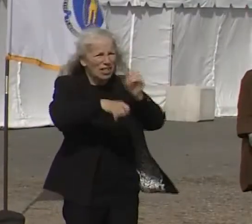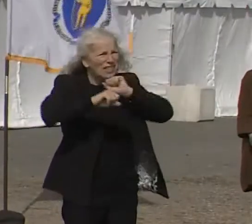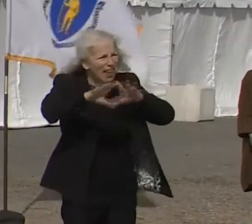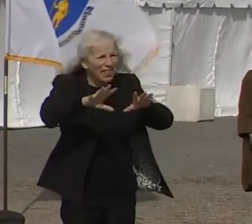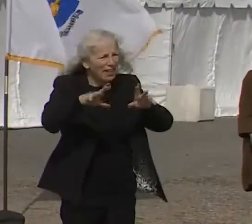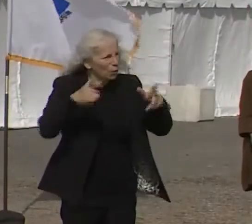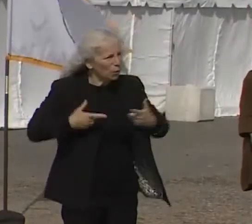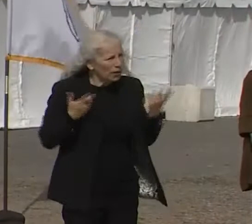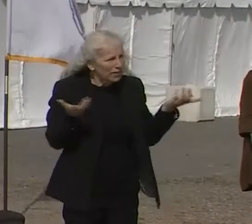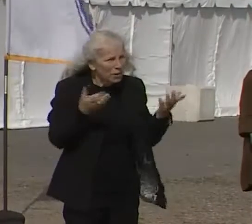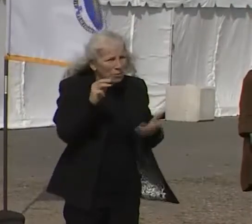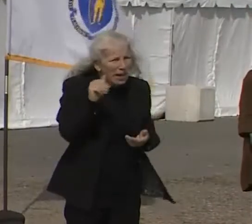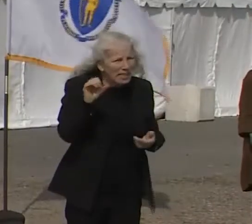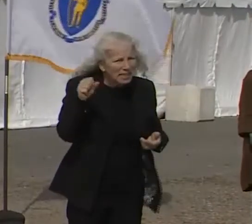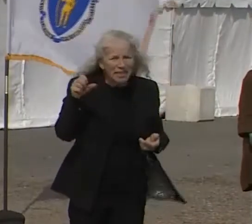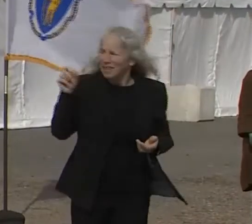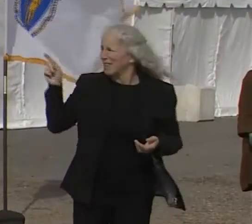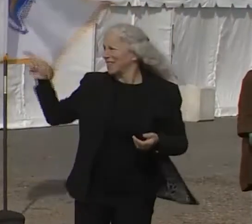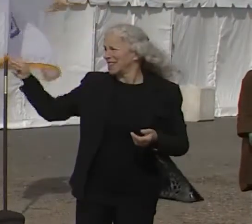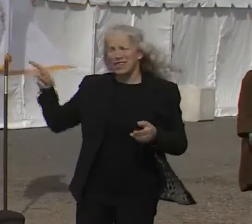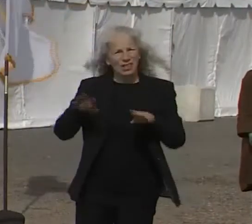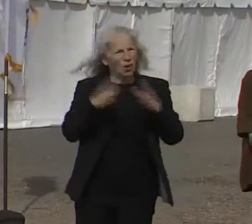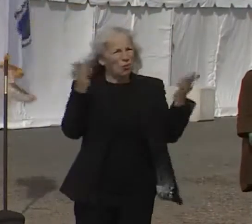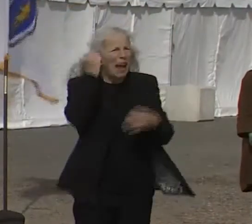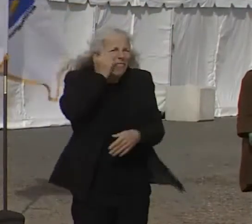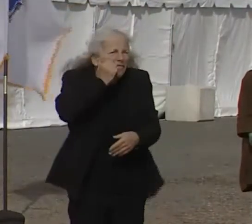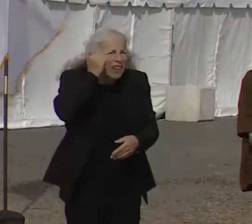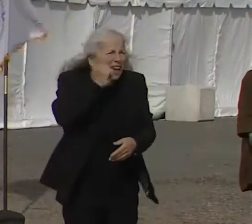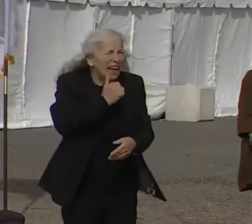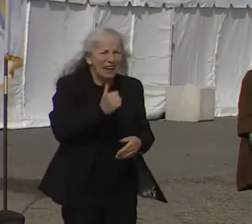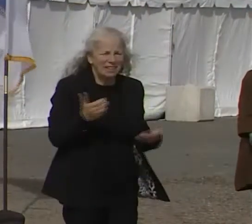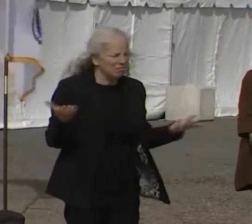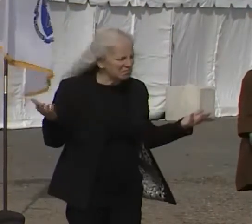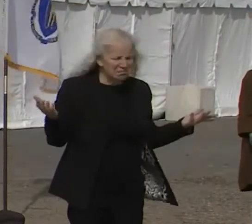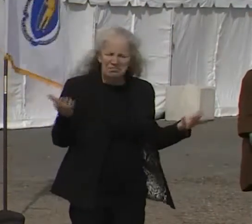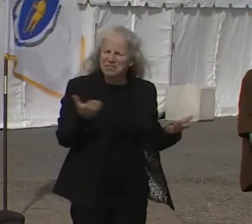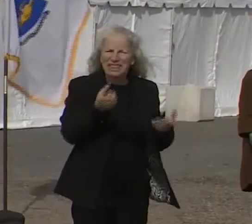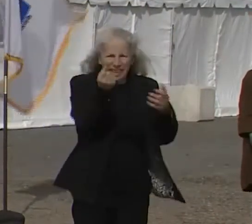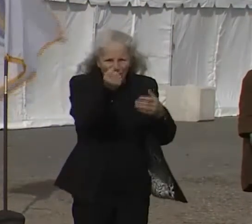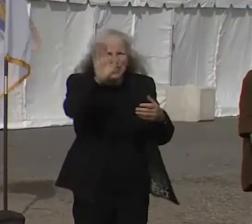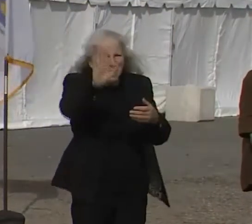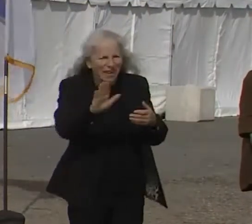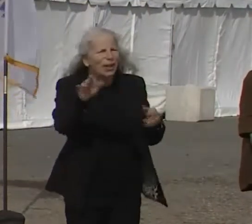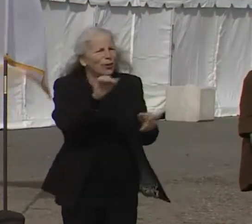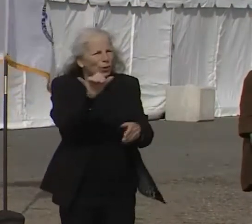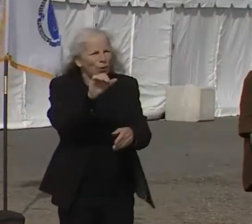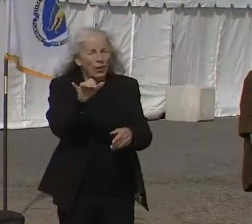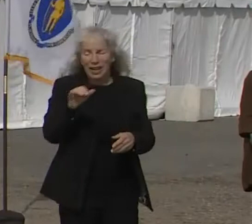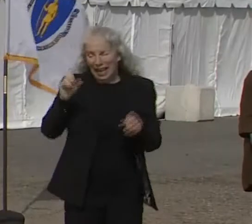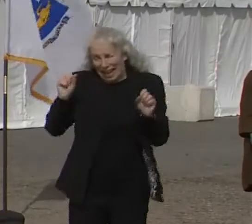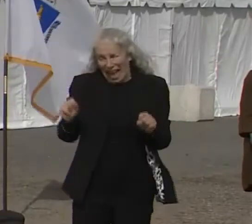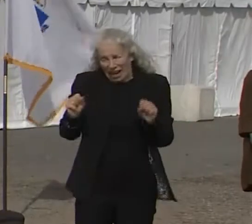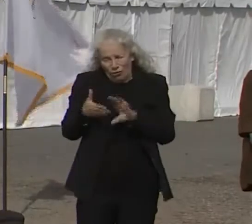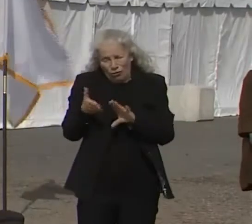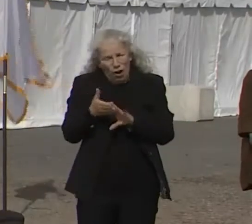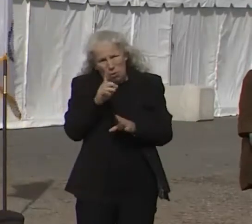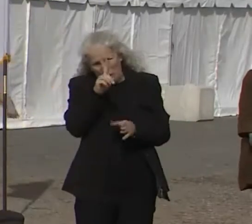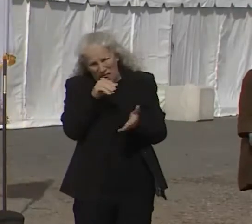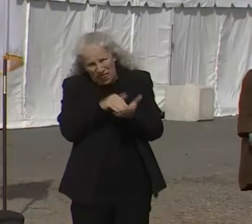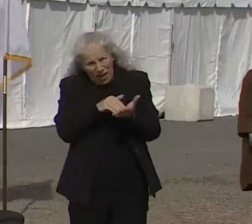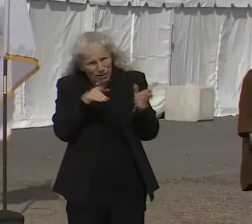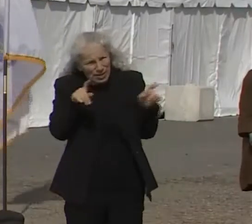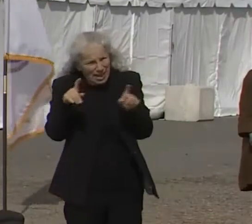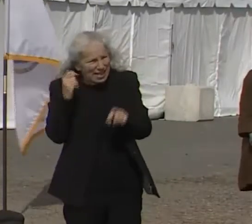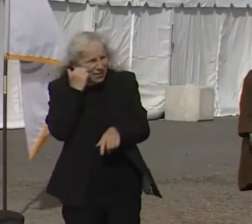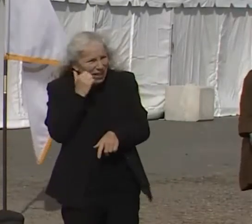Massachusetts residents. The site's open 7 days a week. At full capacity, the site will be able to conduct 1,000 tests a day.